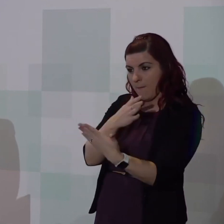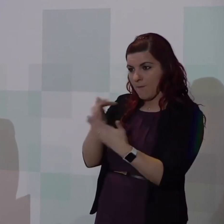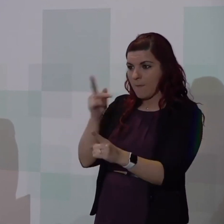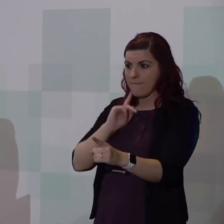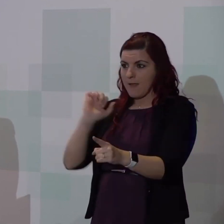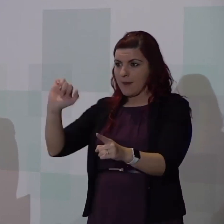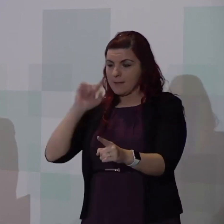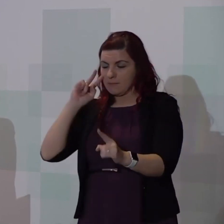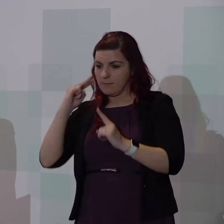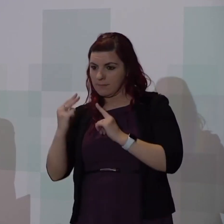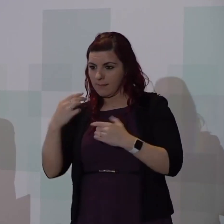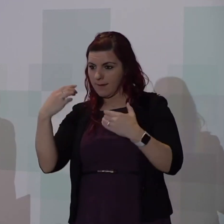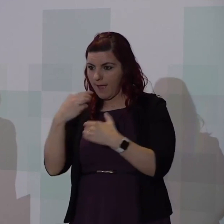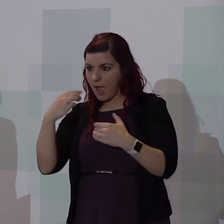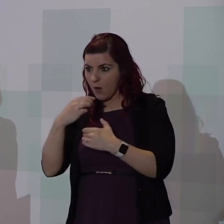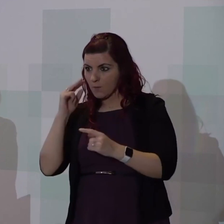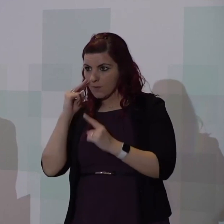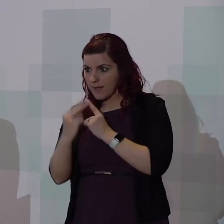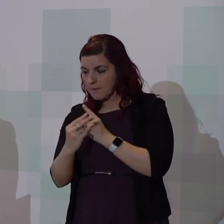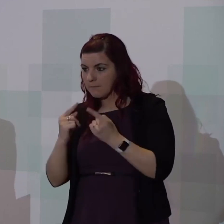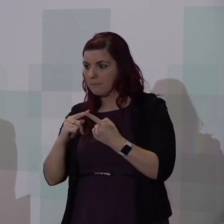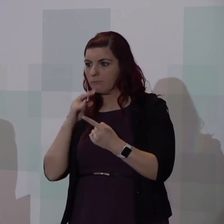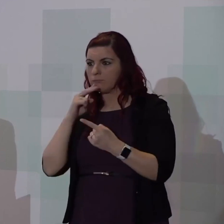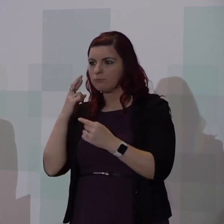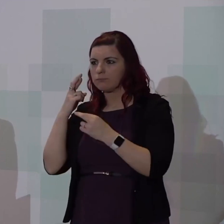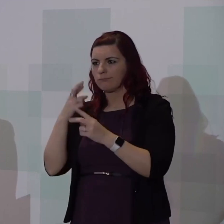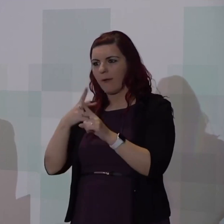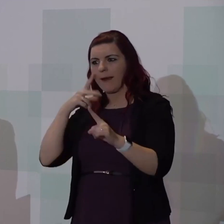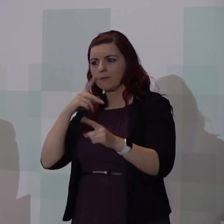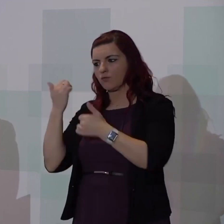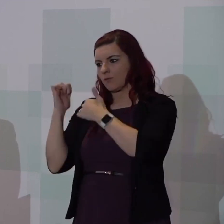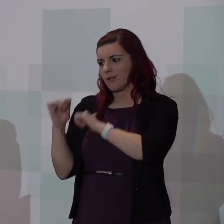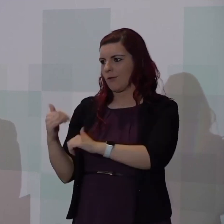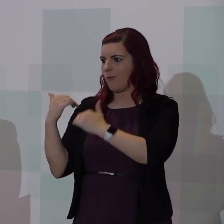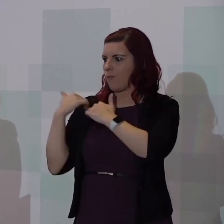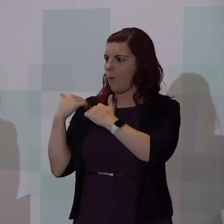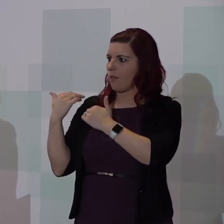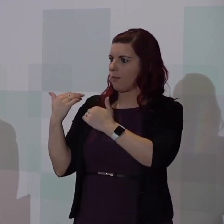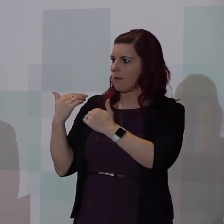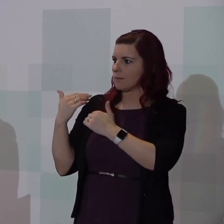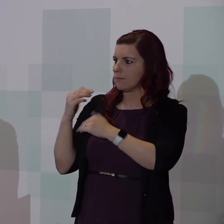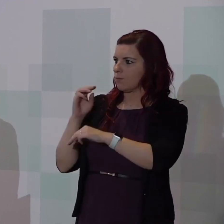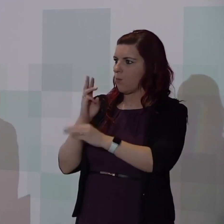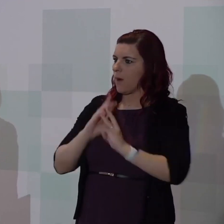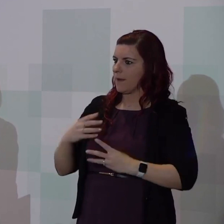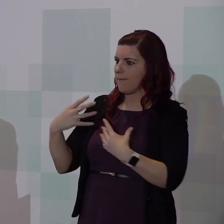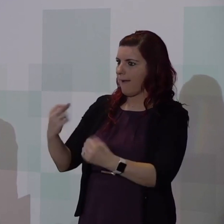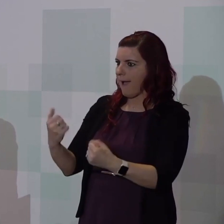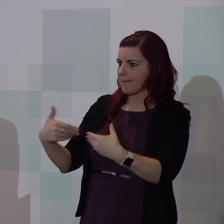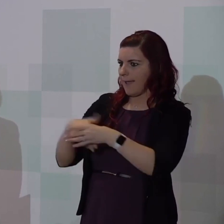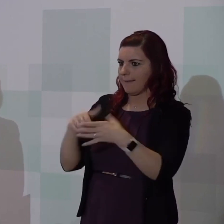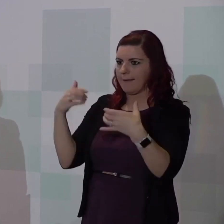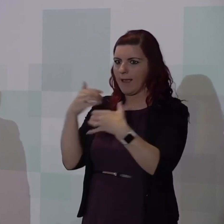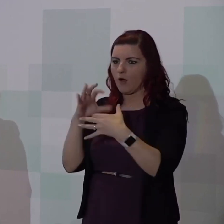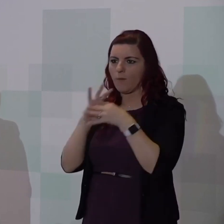care perspective, recognising the traditional role historically that women have played in terms of caring relationships in the